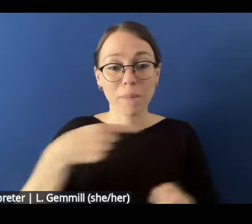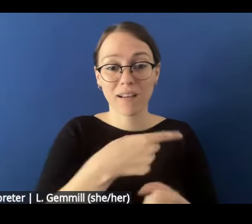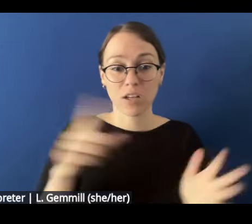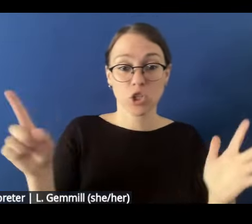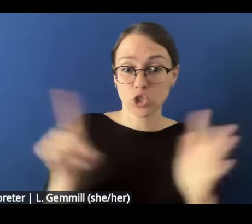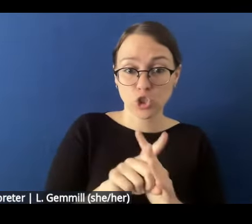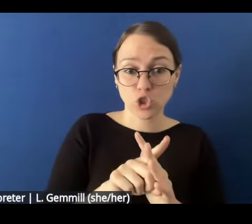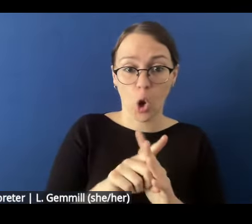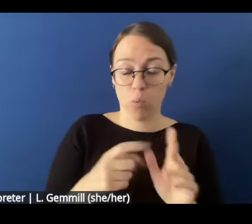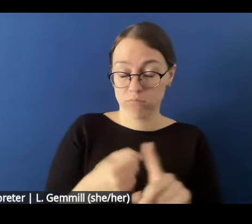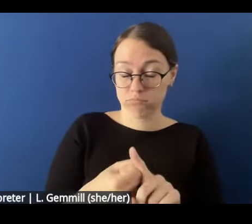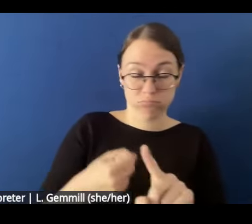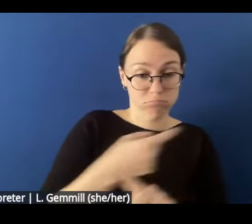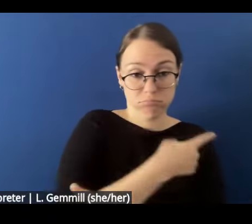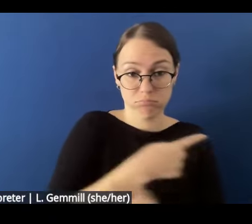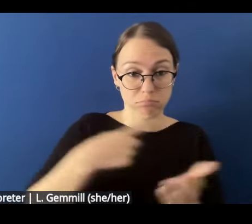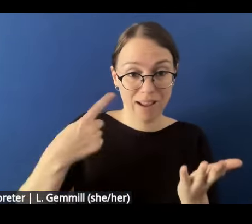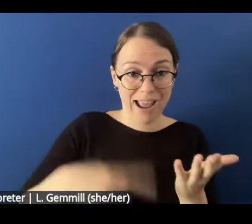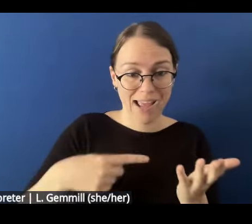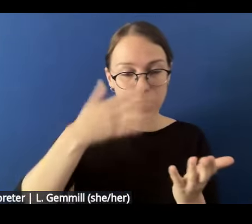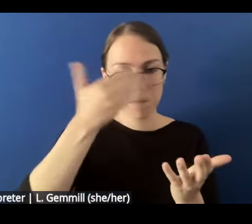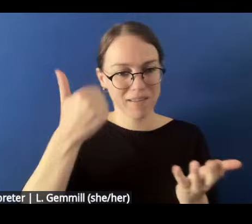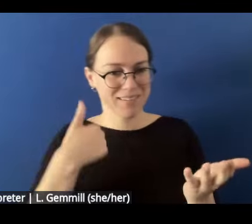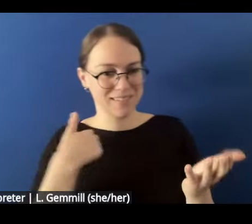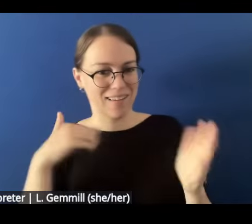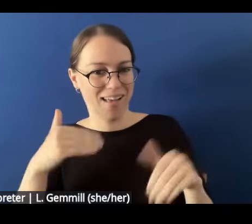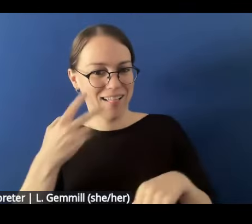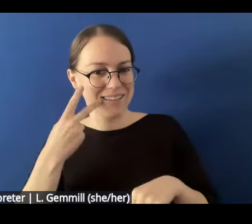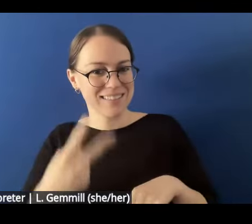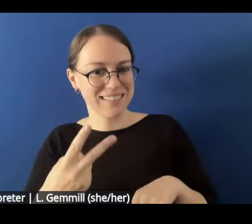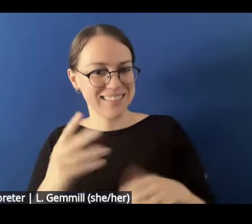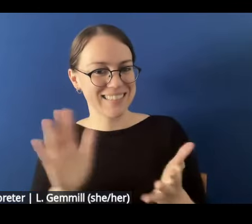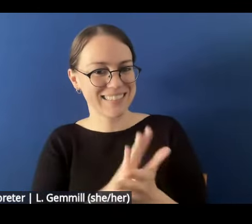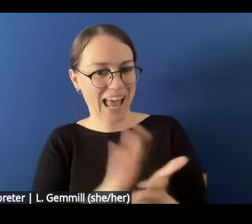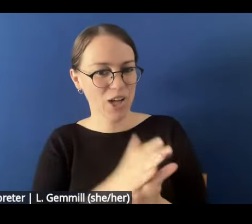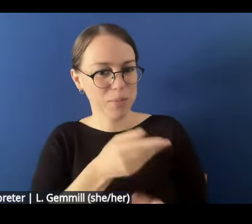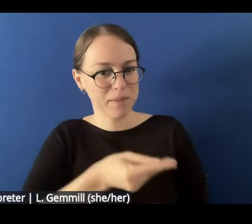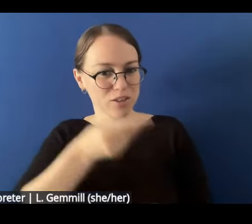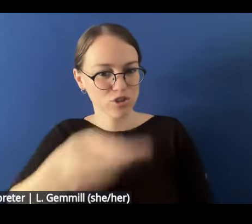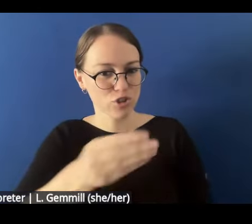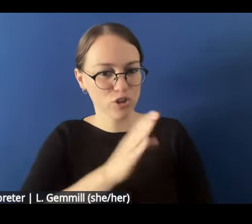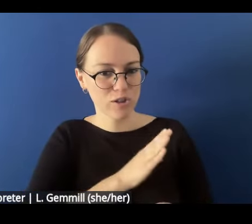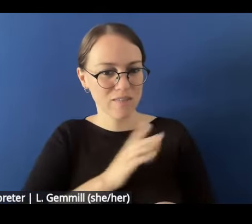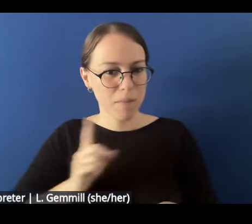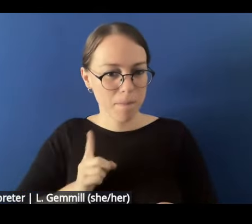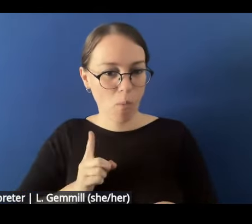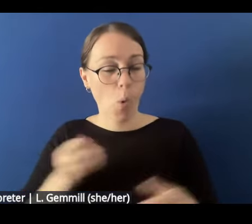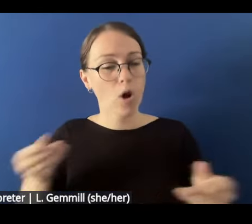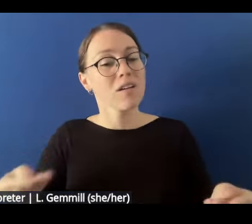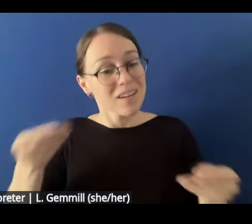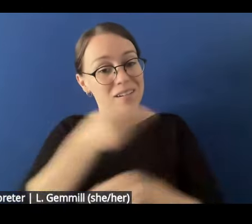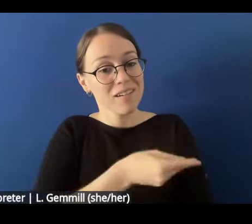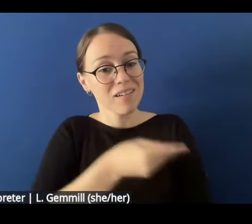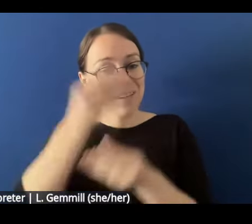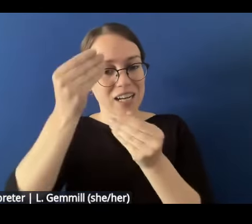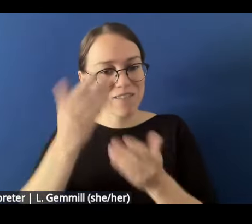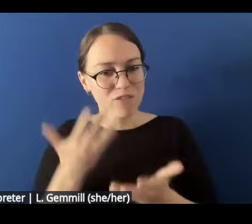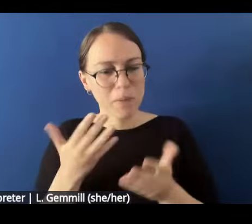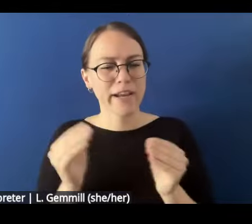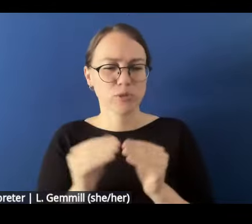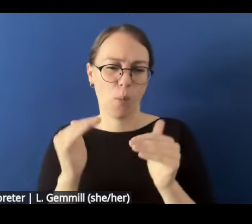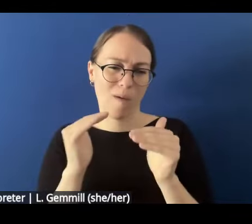because you weren't privy to the documents that they served. I just think it'll be fairer and expedite the process if that could be